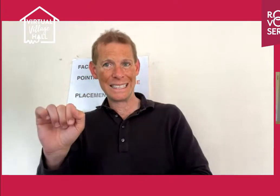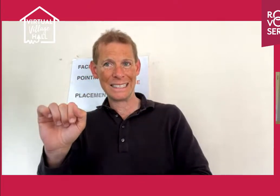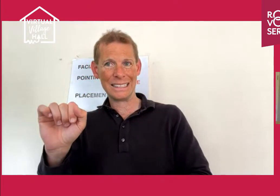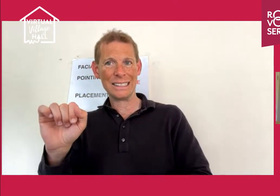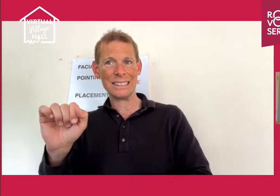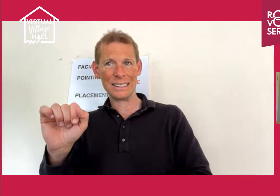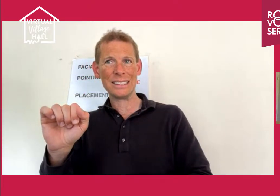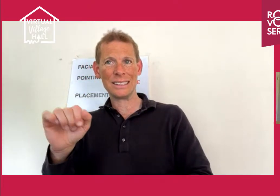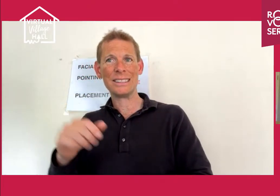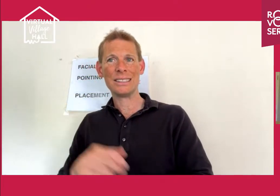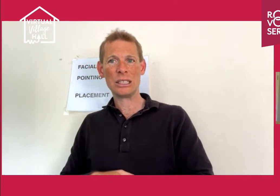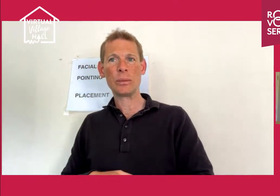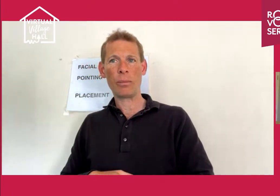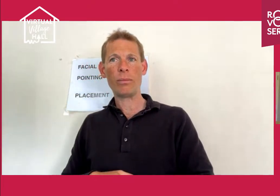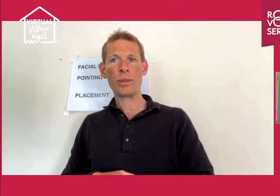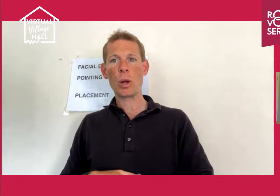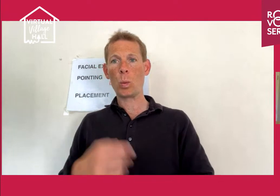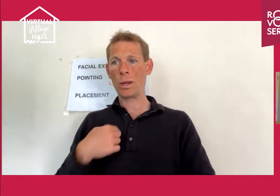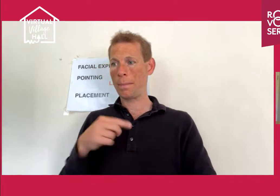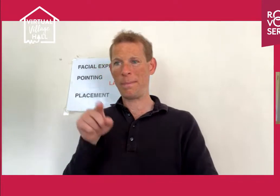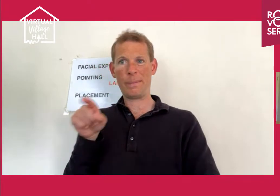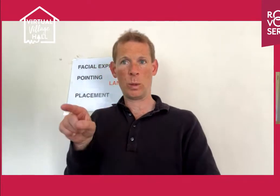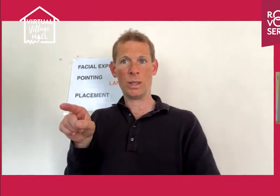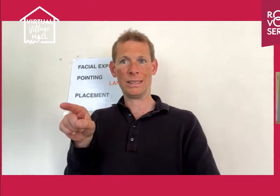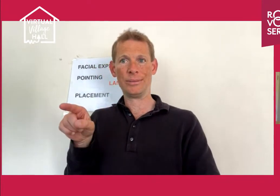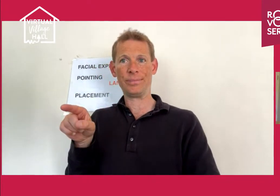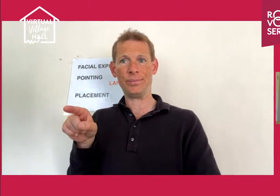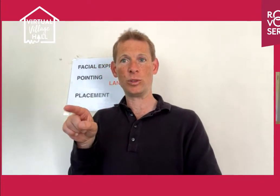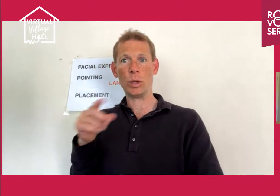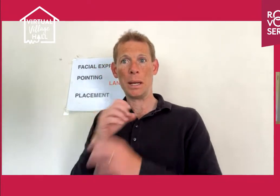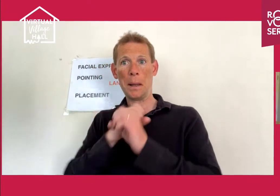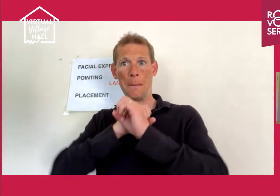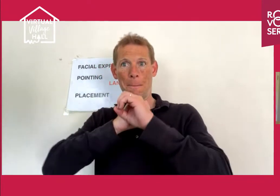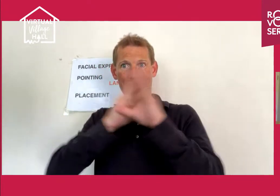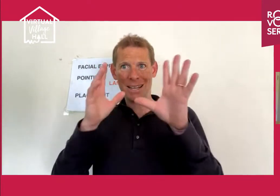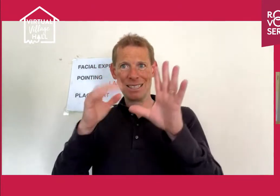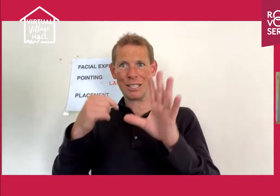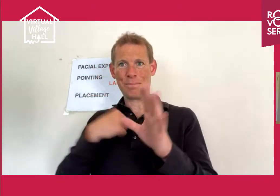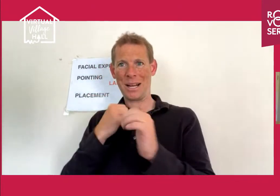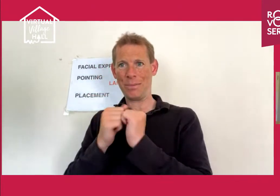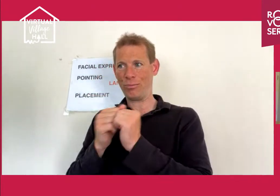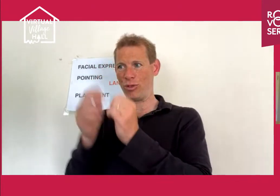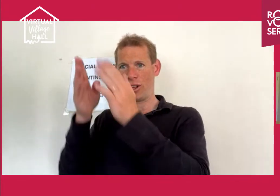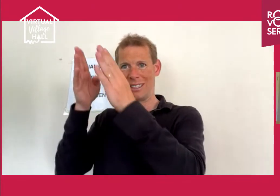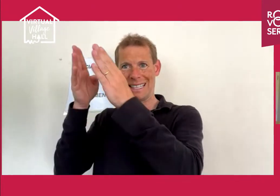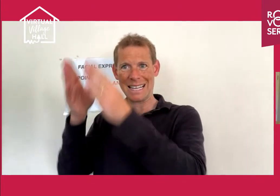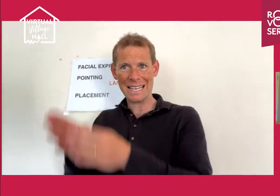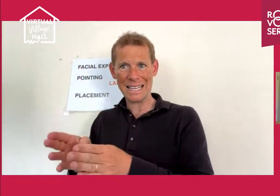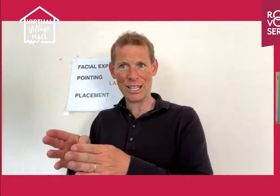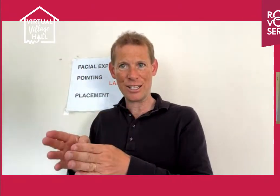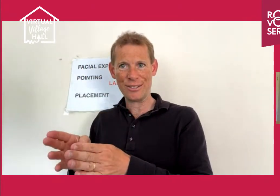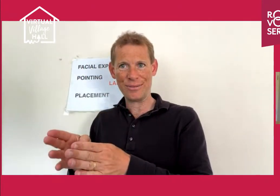would say, my brother's name is, but we point. So it's an